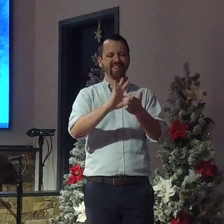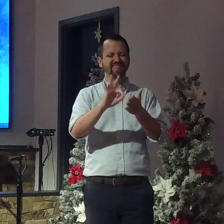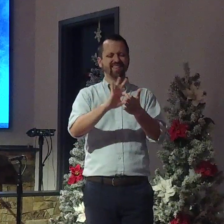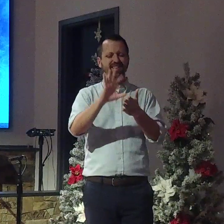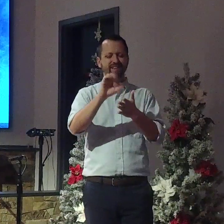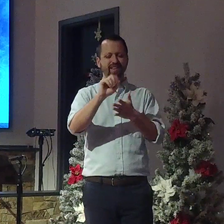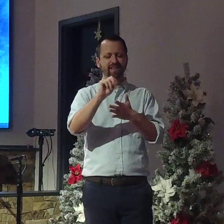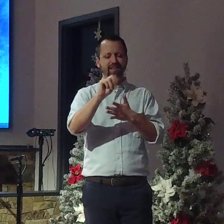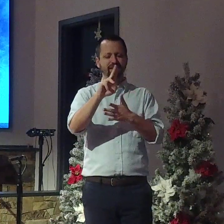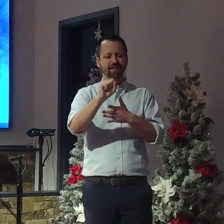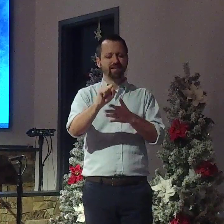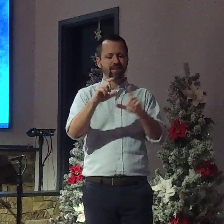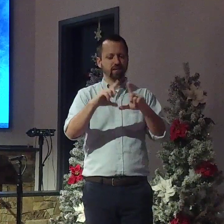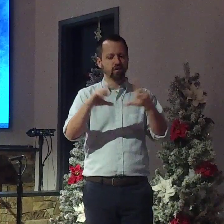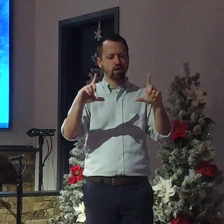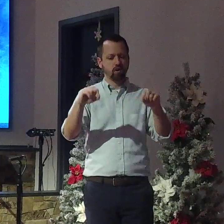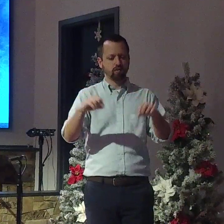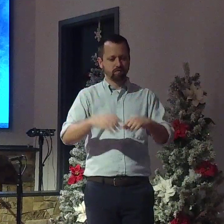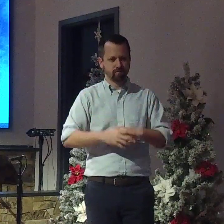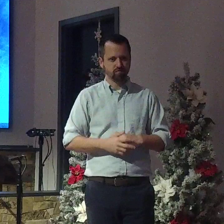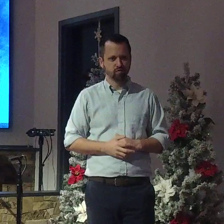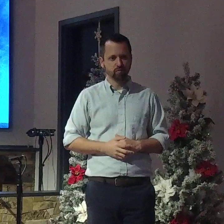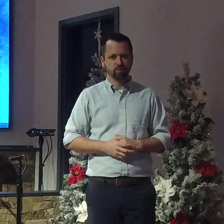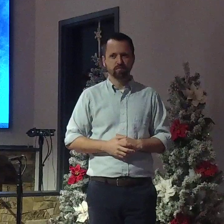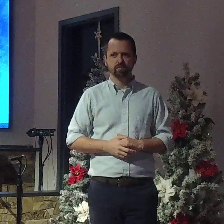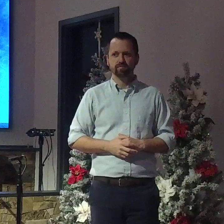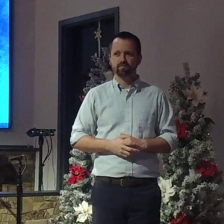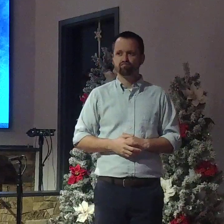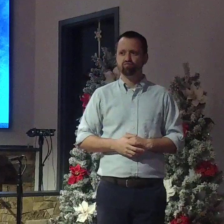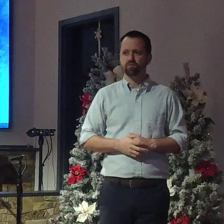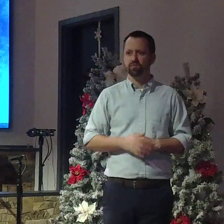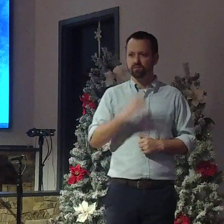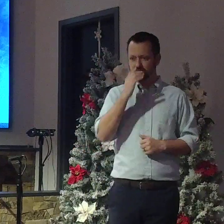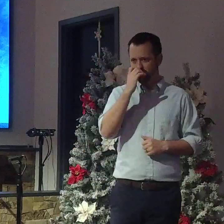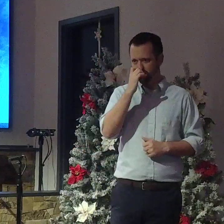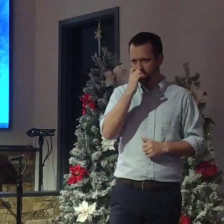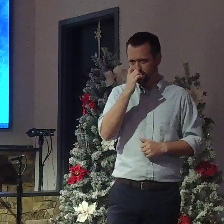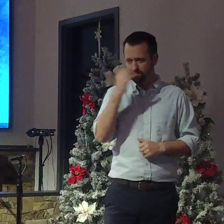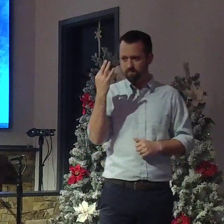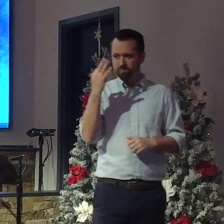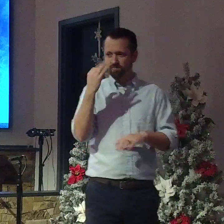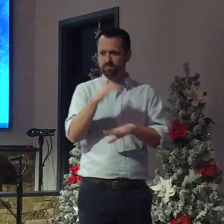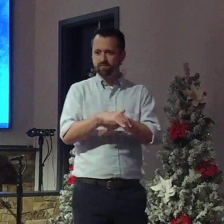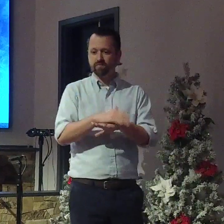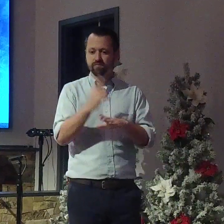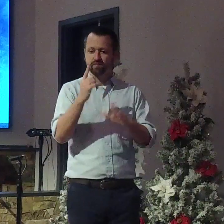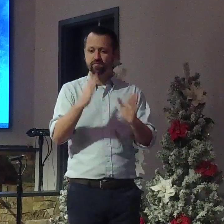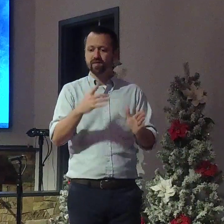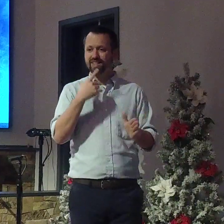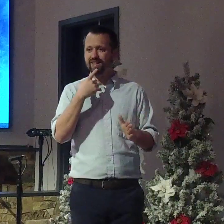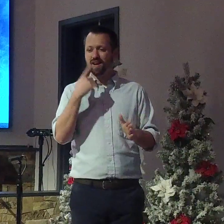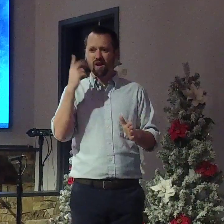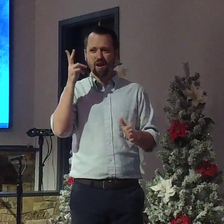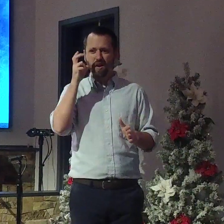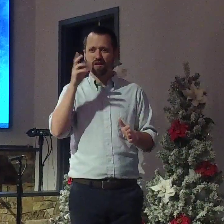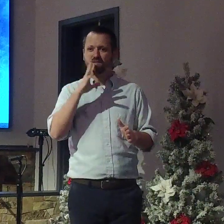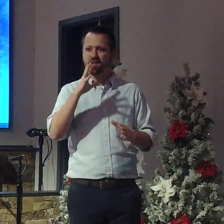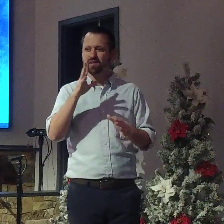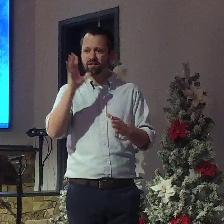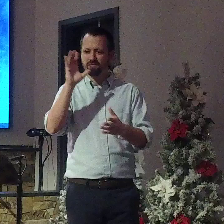our way down through all these other men, and then we finally reach Joseph. And that is the Joseph that we're talking about in